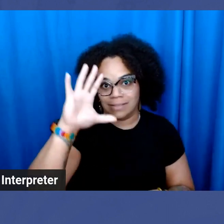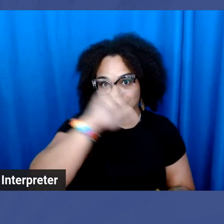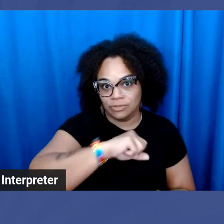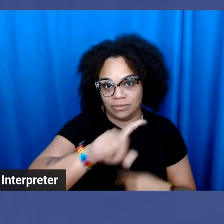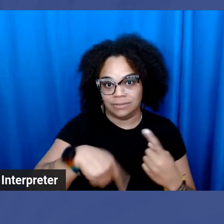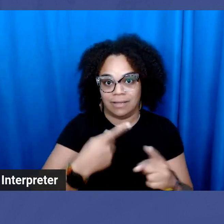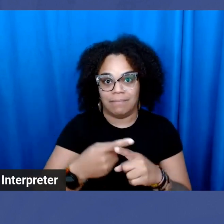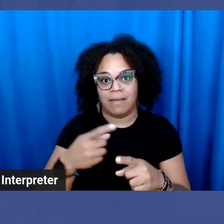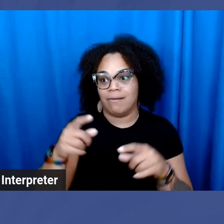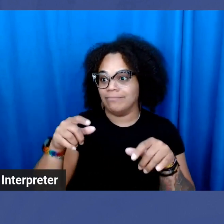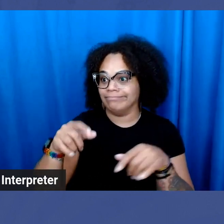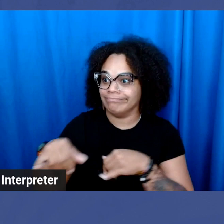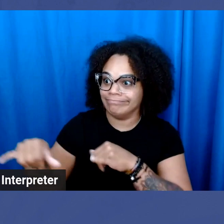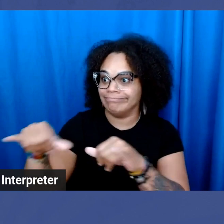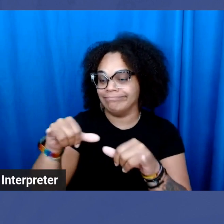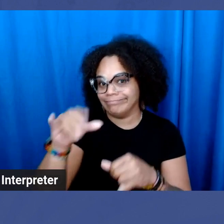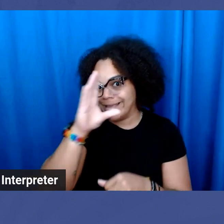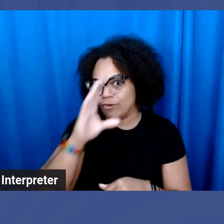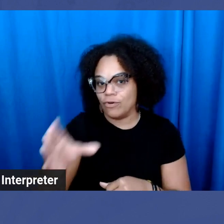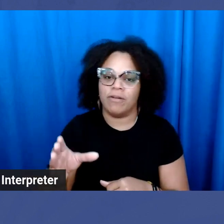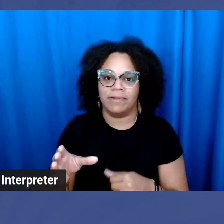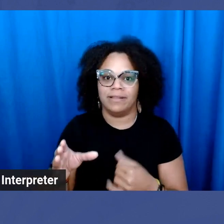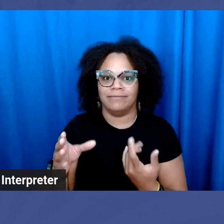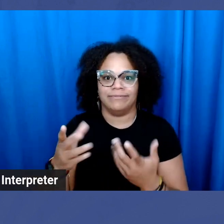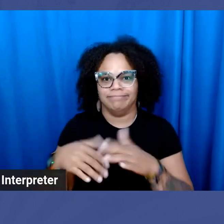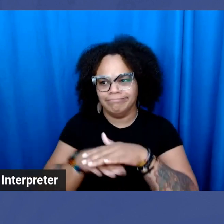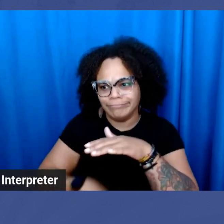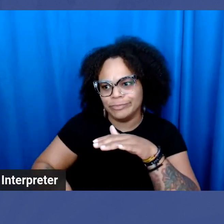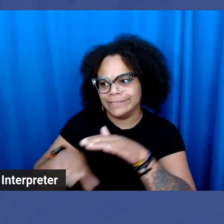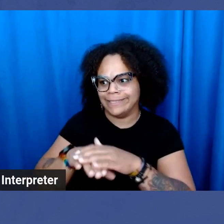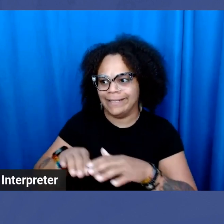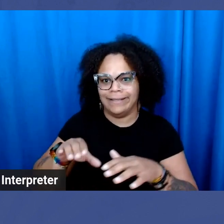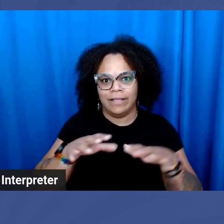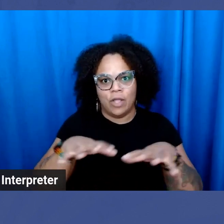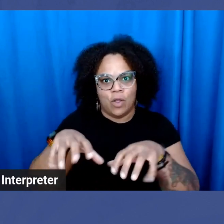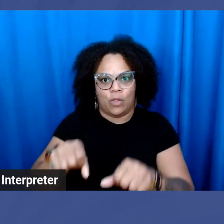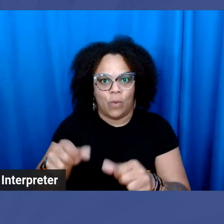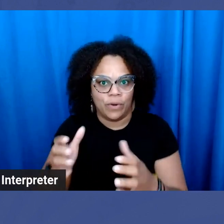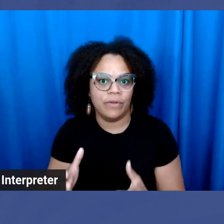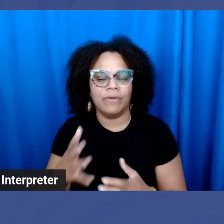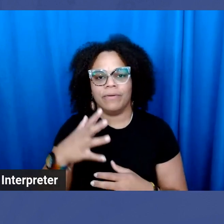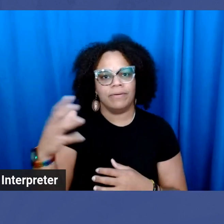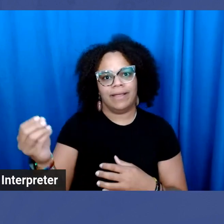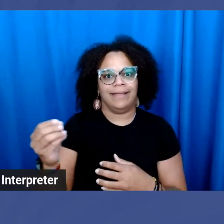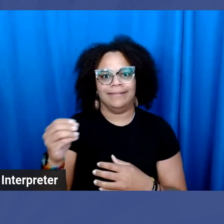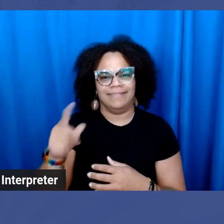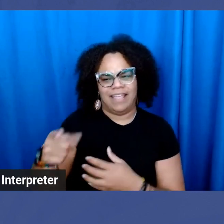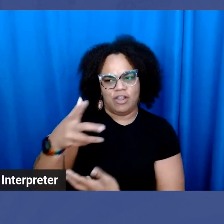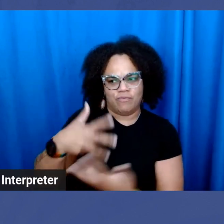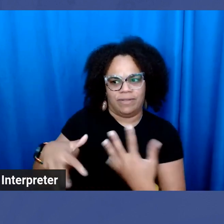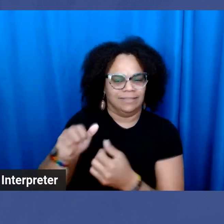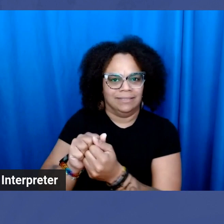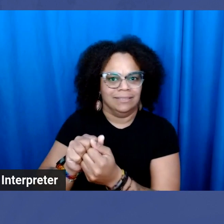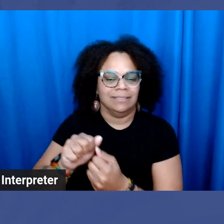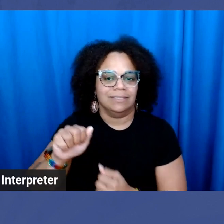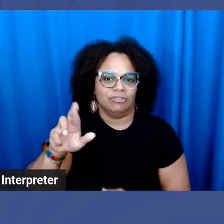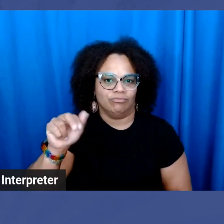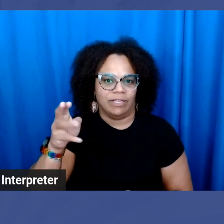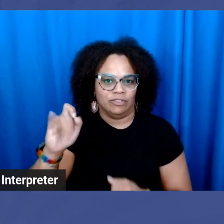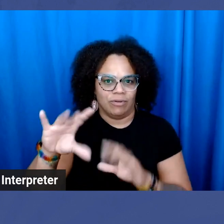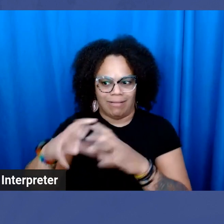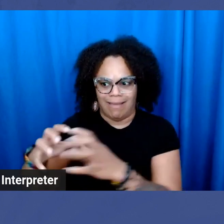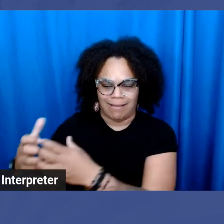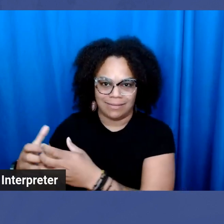heteronormative primacy, its colonial roots, and its entanglement with race and class. Questioning these assumptions